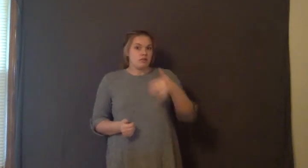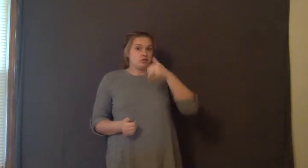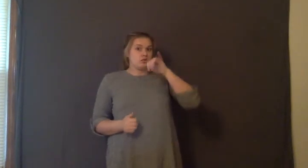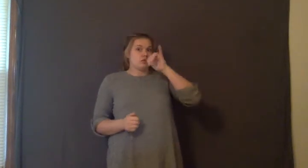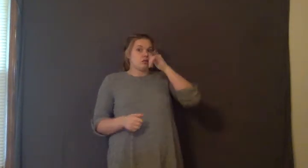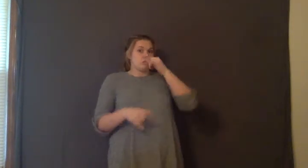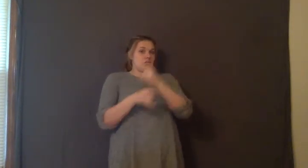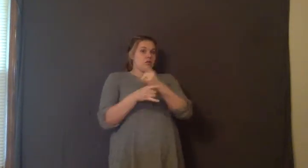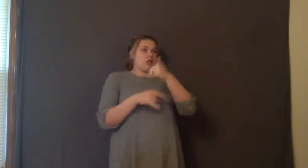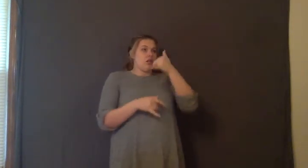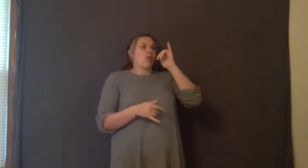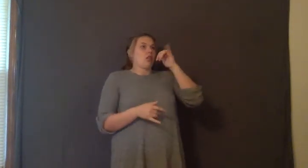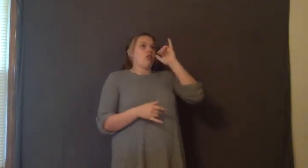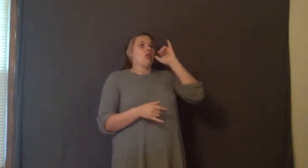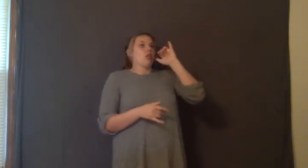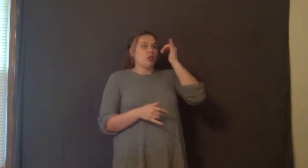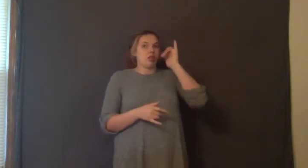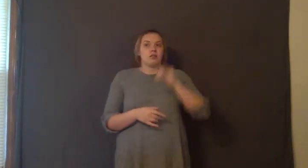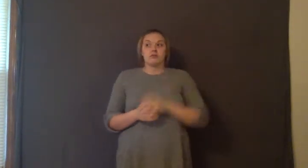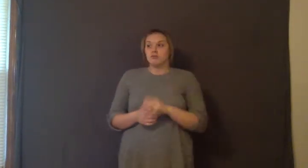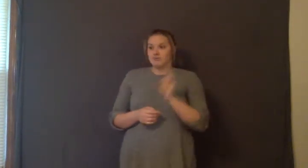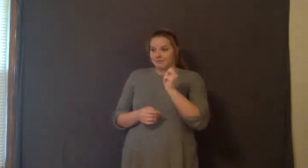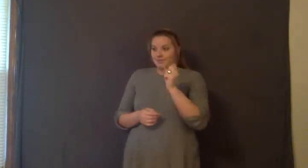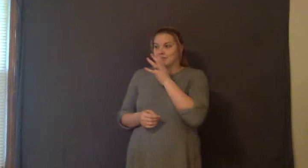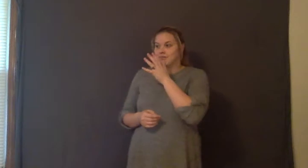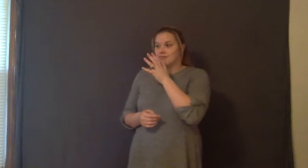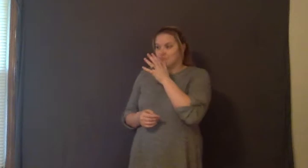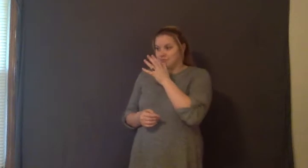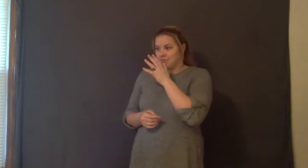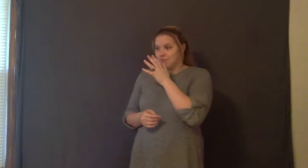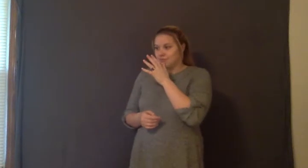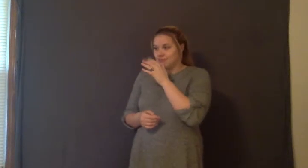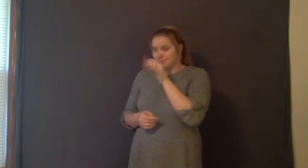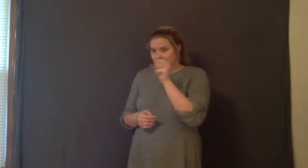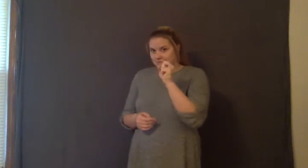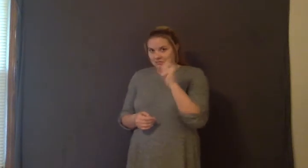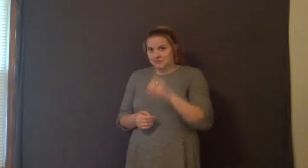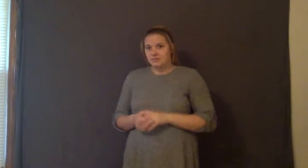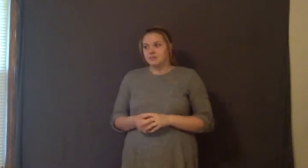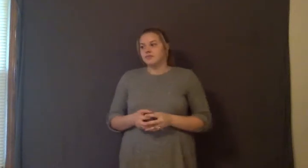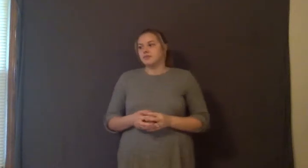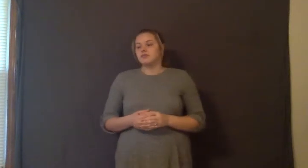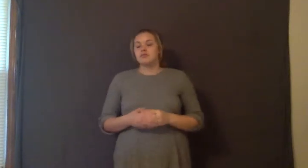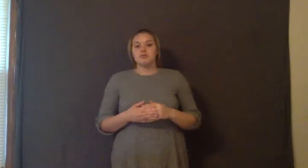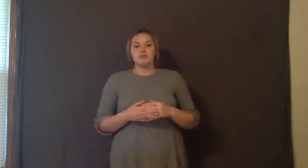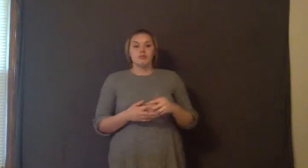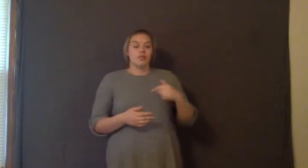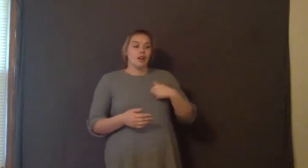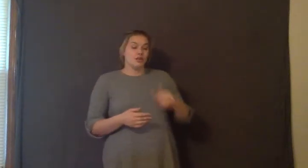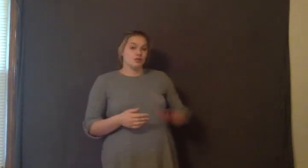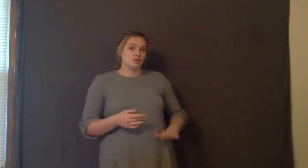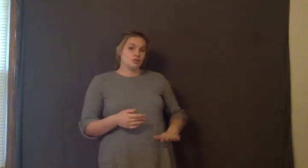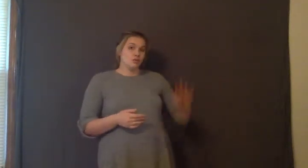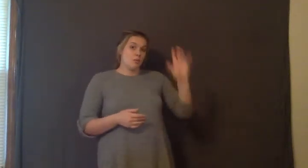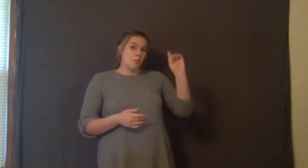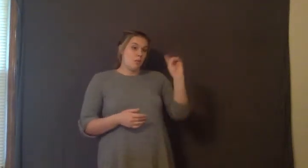Well, I was 9 years old, so I said, "Yes, Mama, I'll do that." I grew up in the country in the rural South, and I have a brother a year older than me and a sister a year younger. And when I was